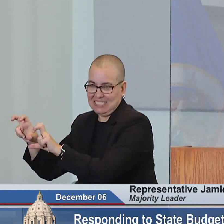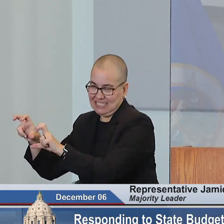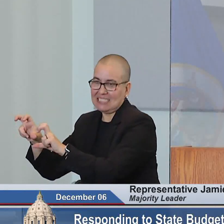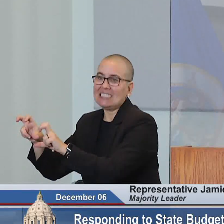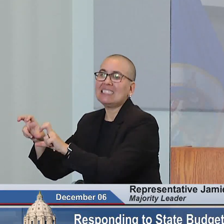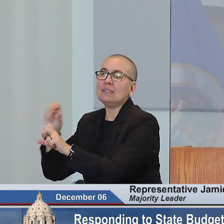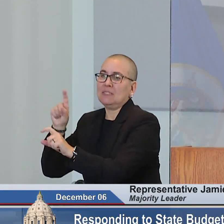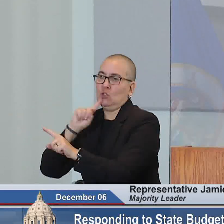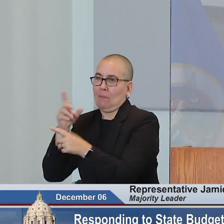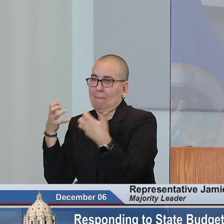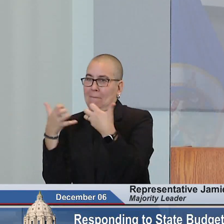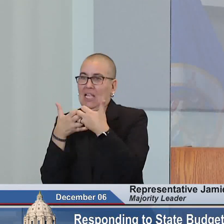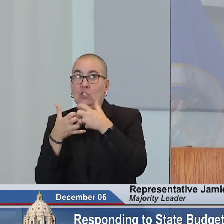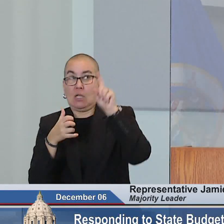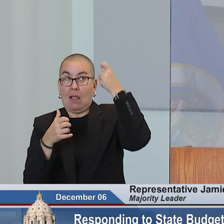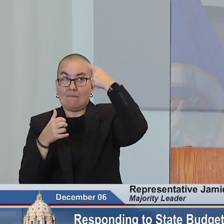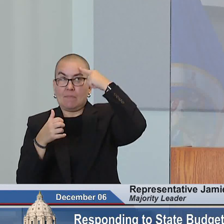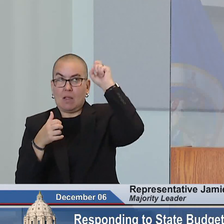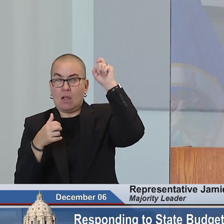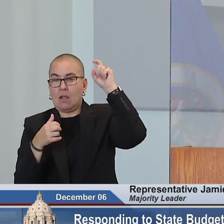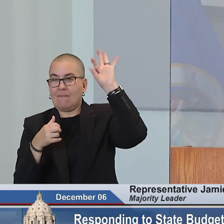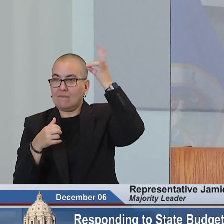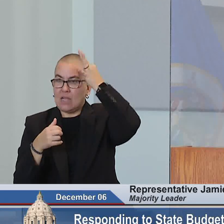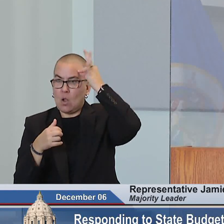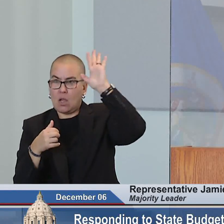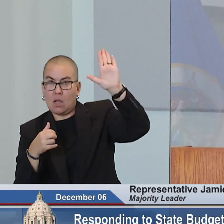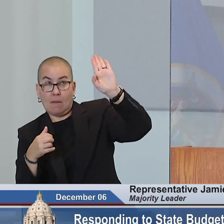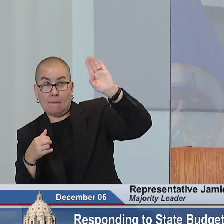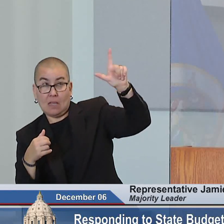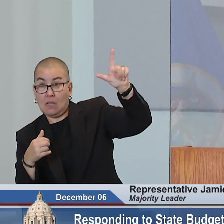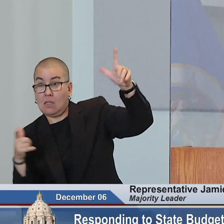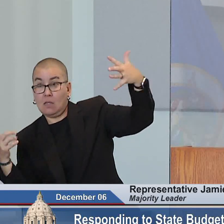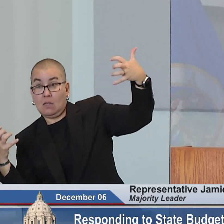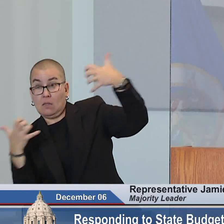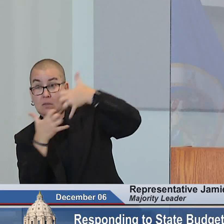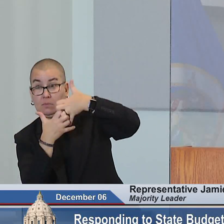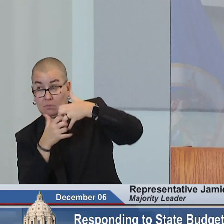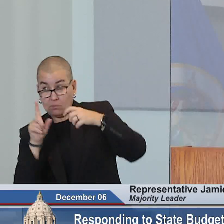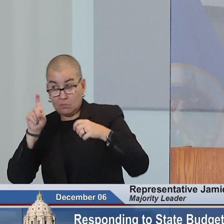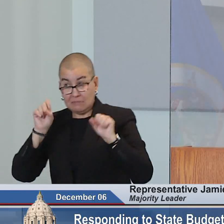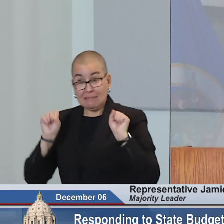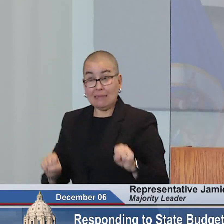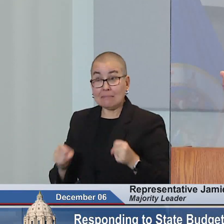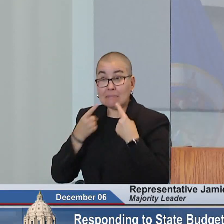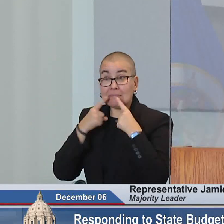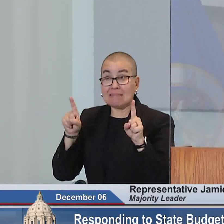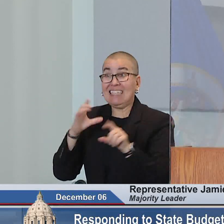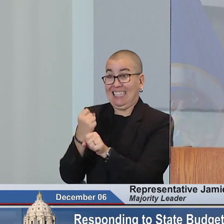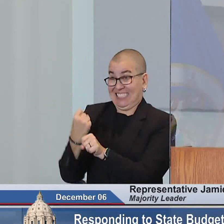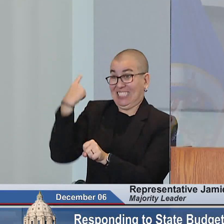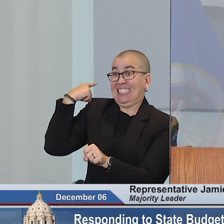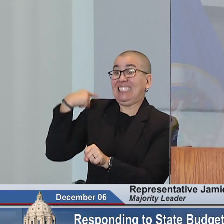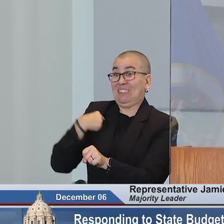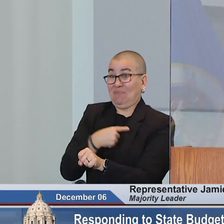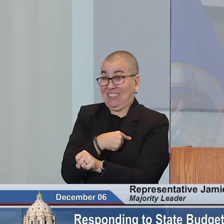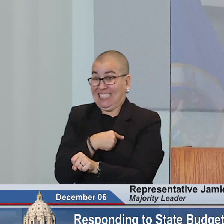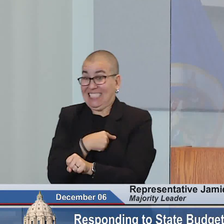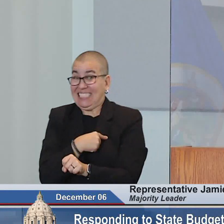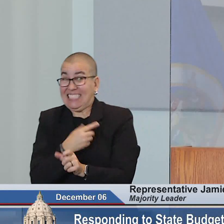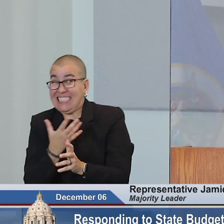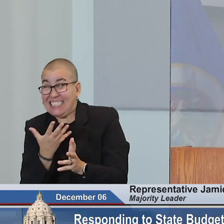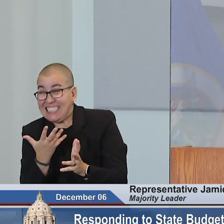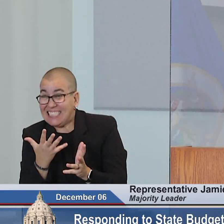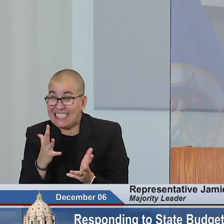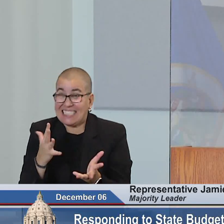federal government for the infrastructure bill that they put out. We weren't able to get that done last year on a bipartisan basis, which means we're just leaving money on the